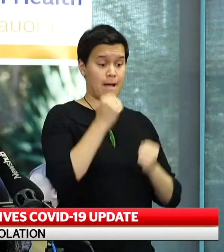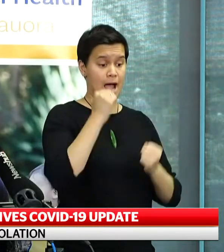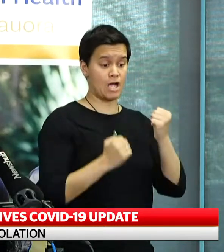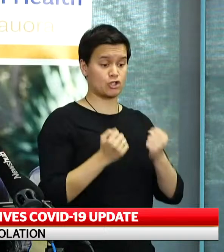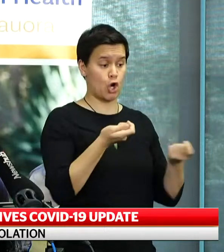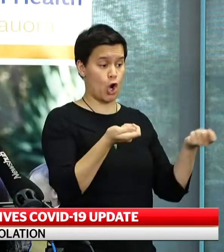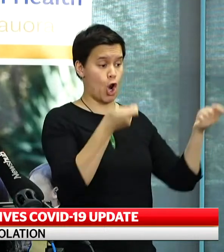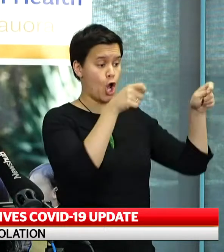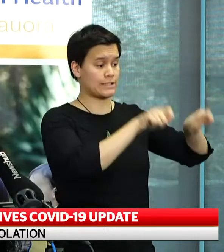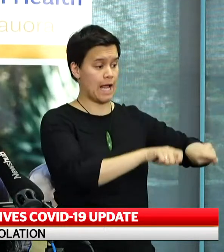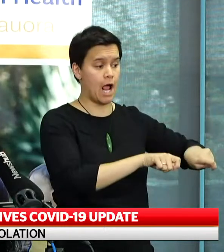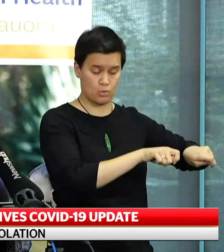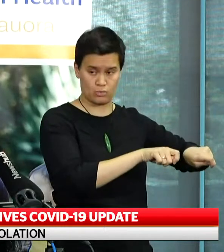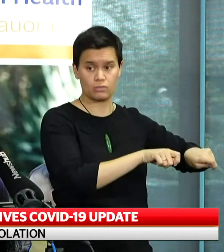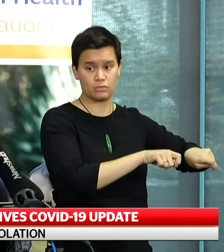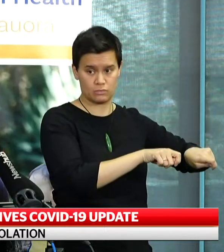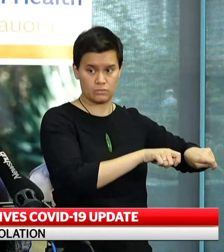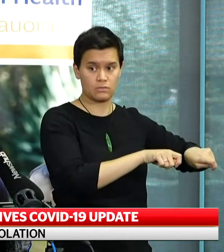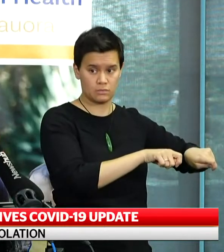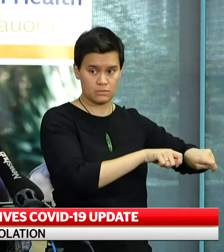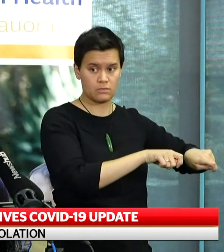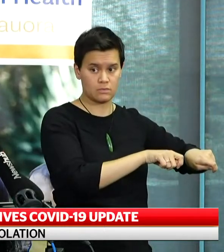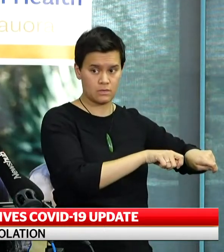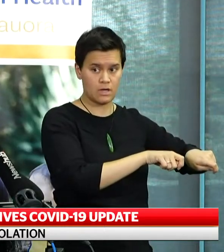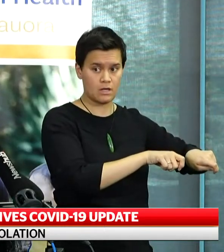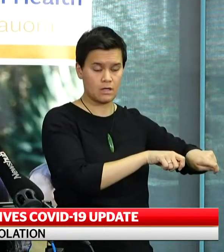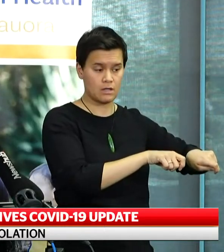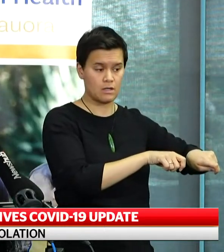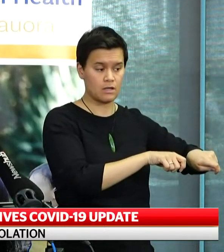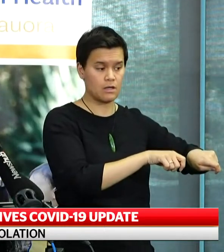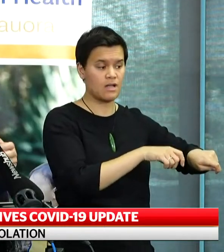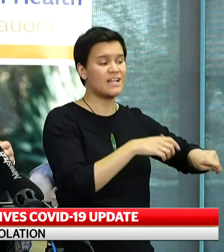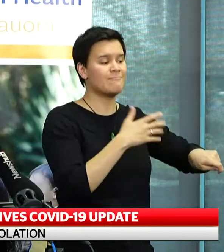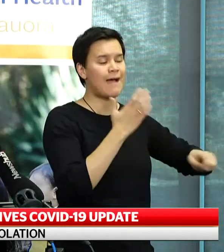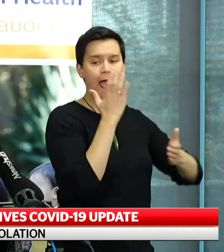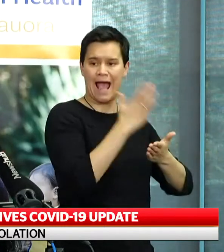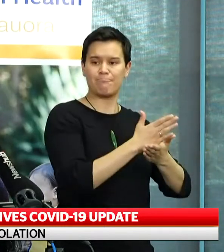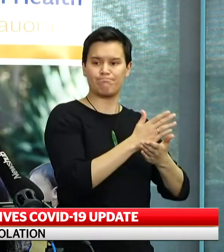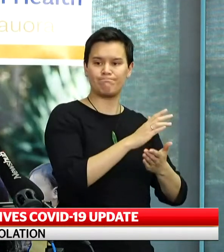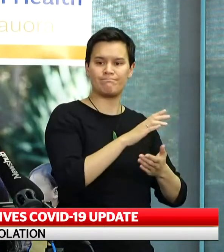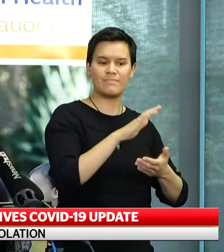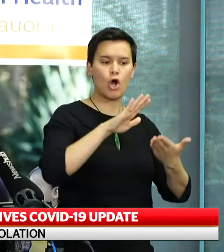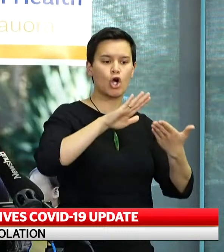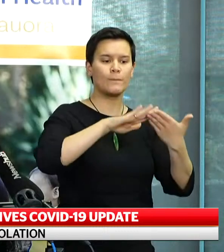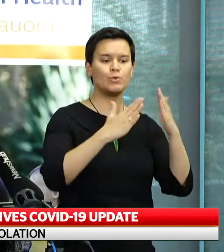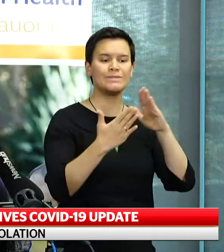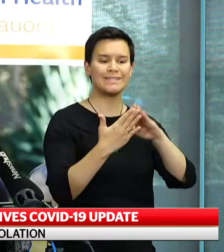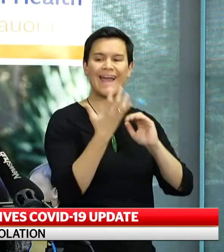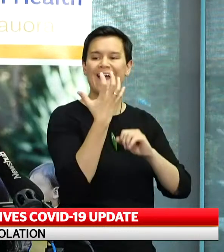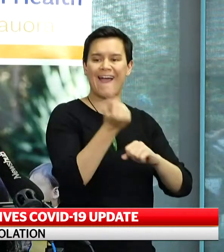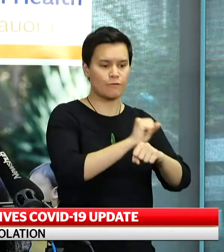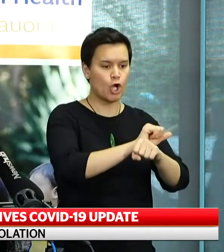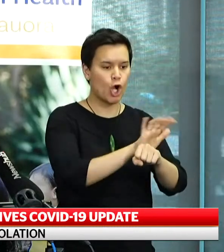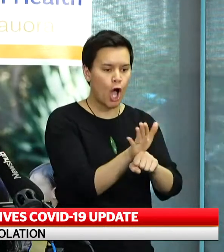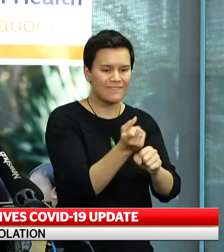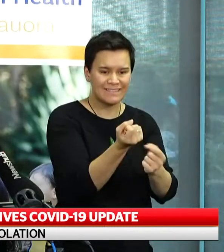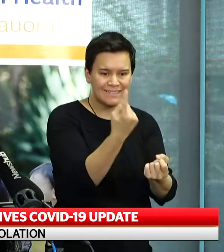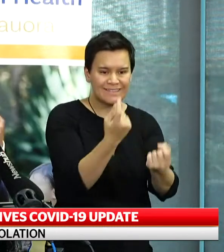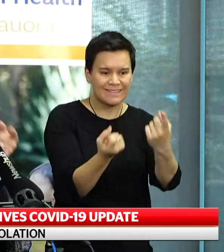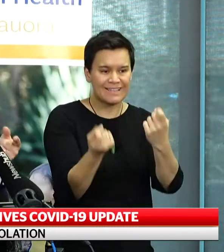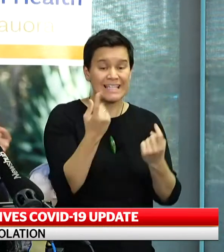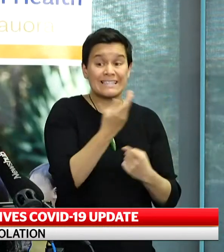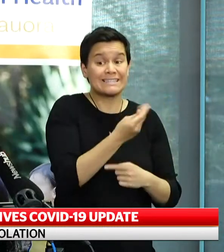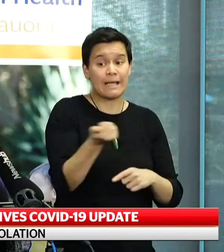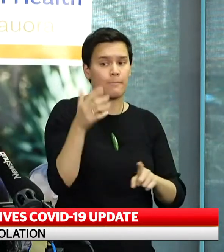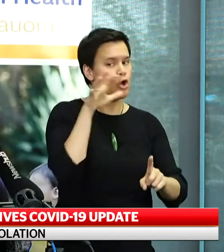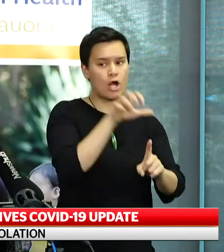there were no doubt a number of other infections that happened in the community, but that because people were at home, the